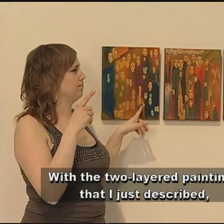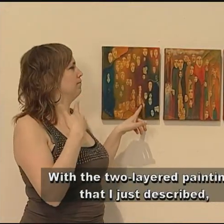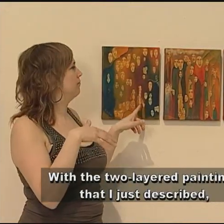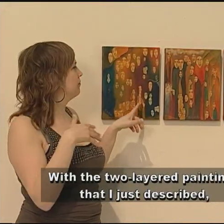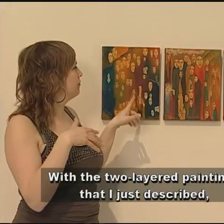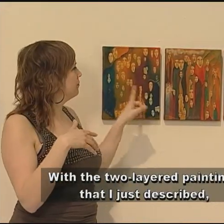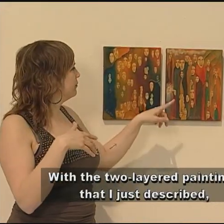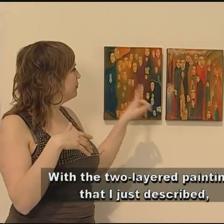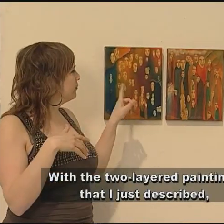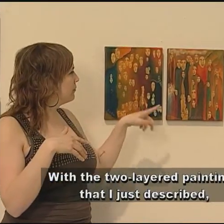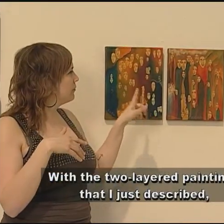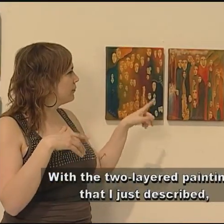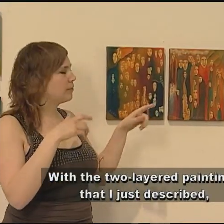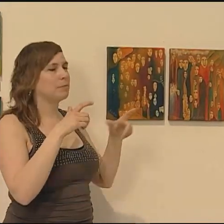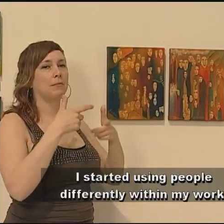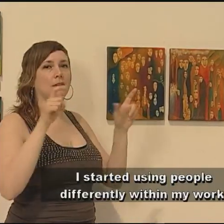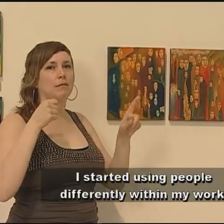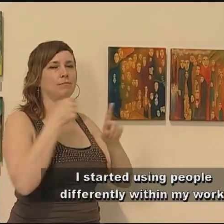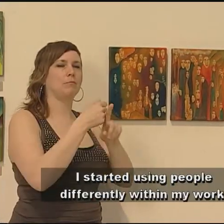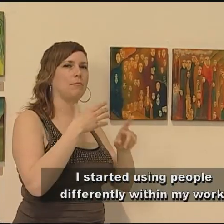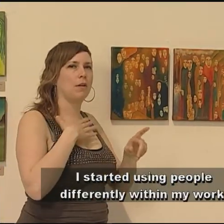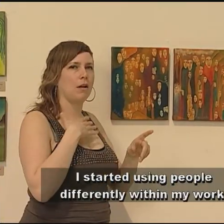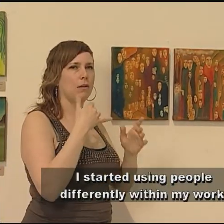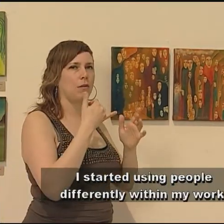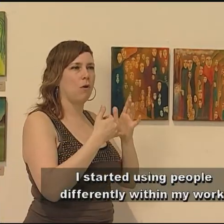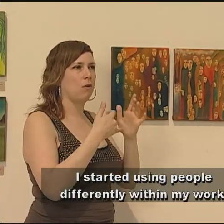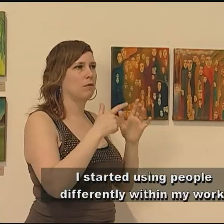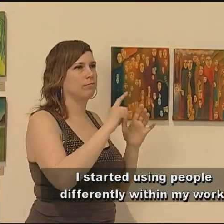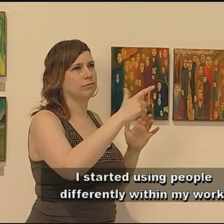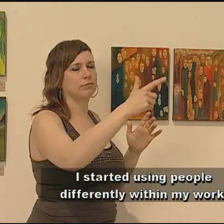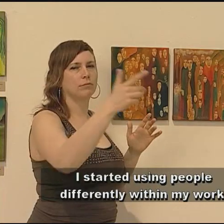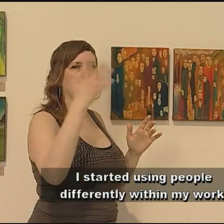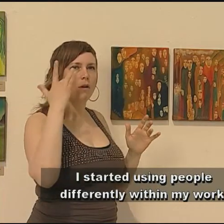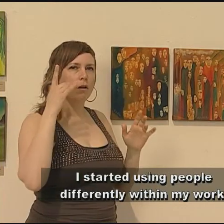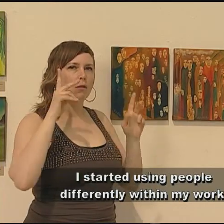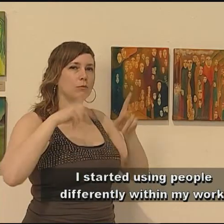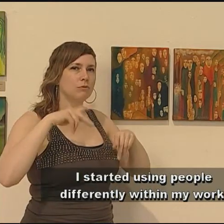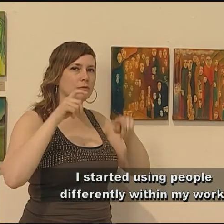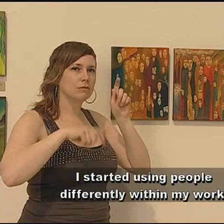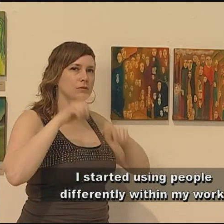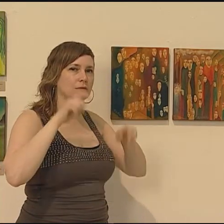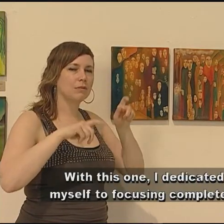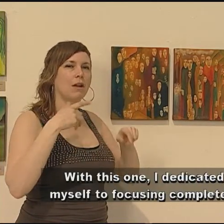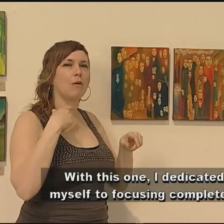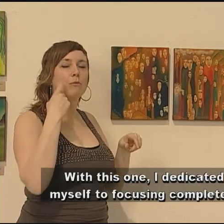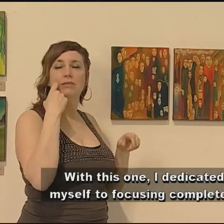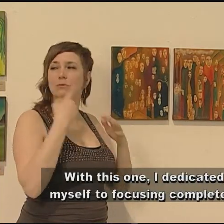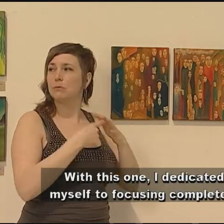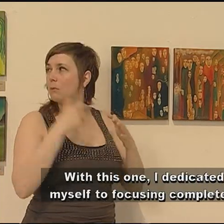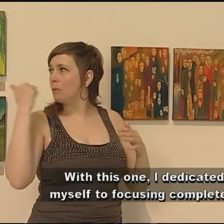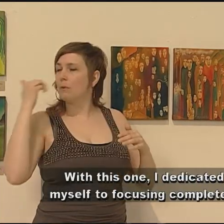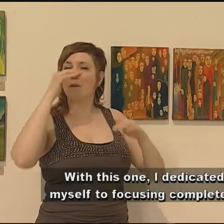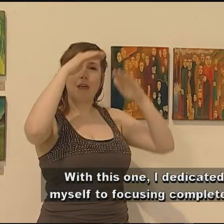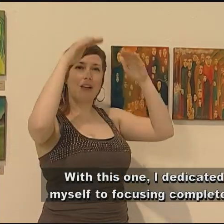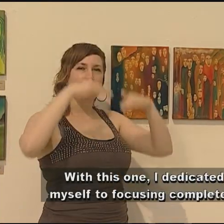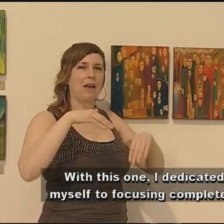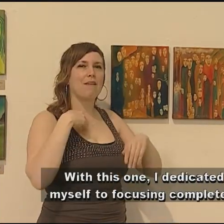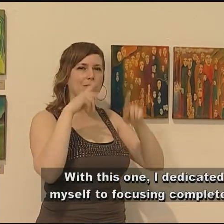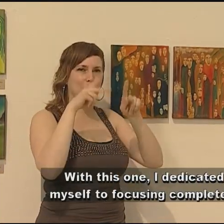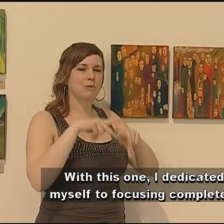With the two layered paintings that I just described, I started using people differently within my work. With this one, I dedicated